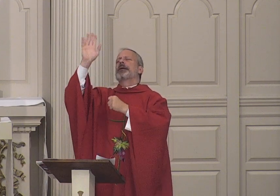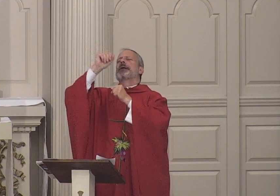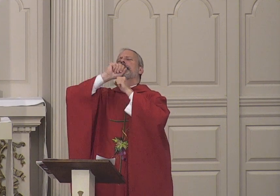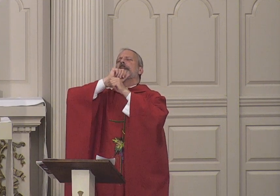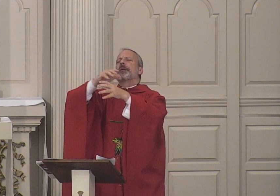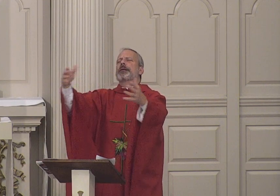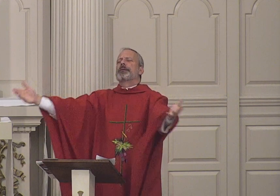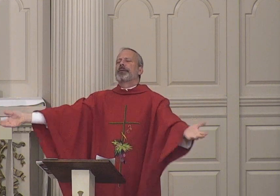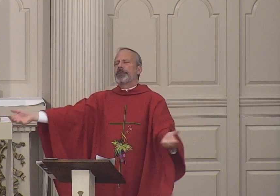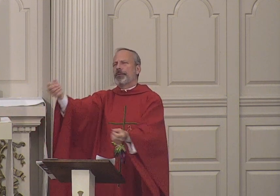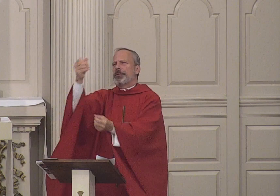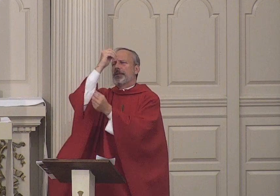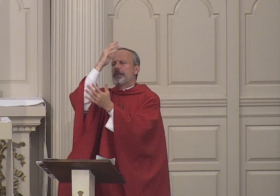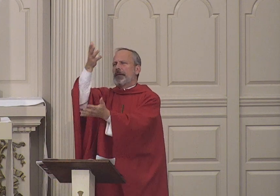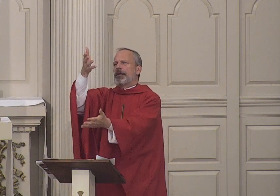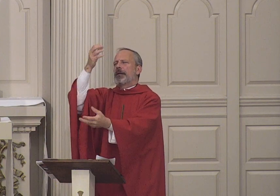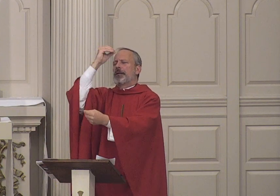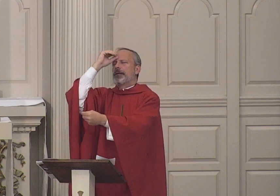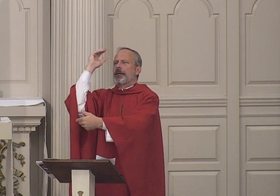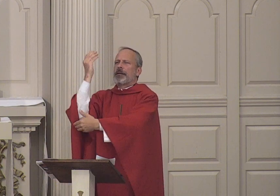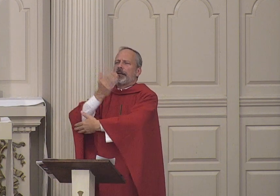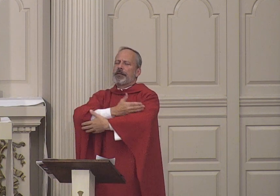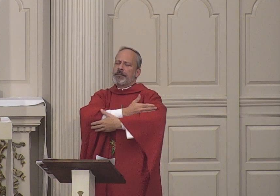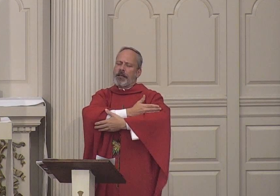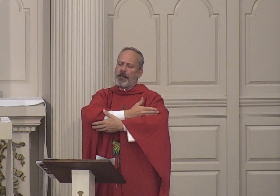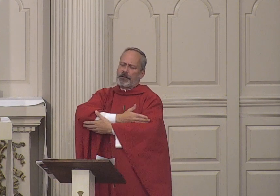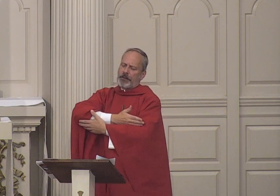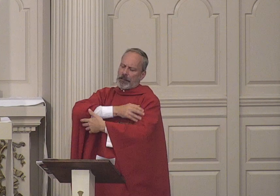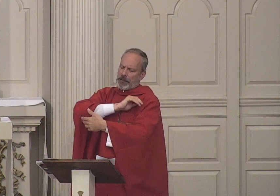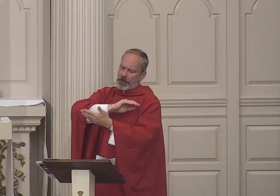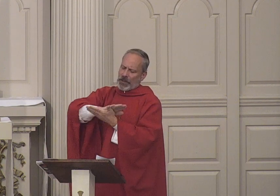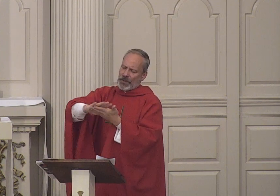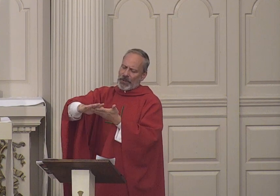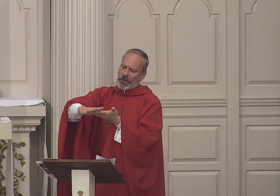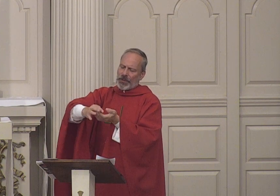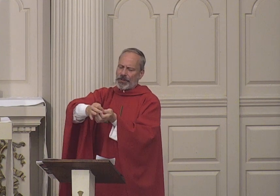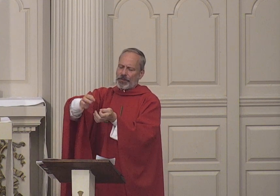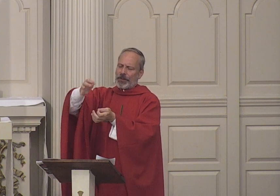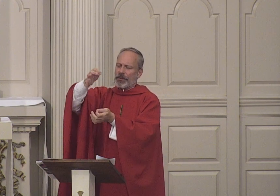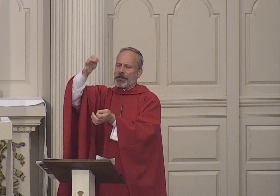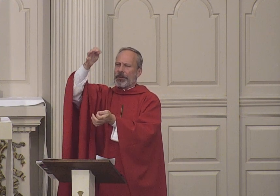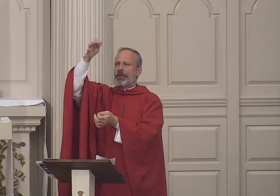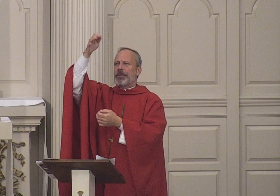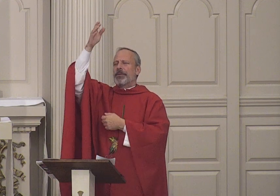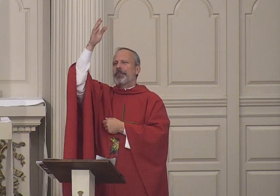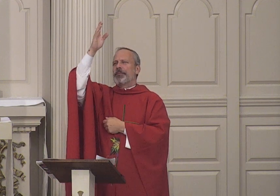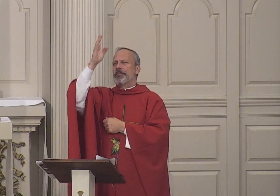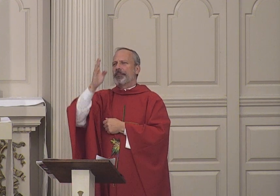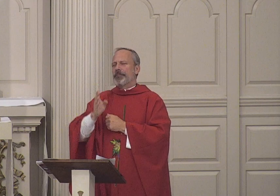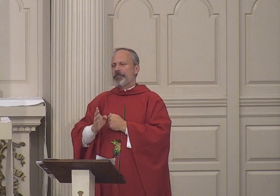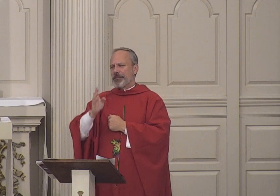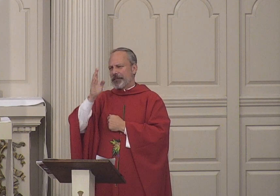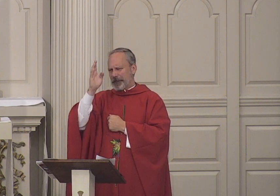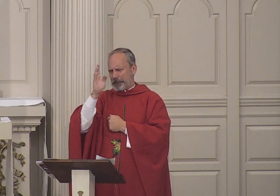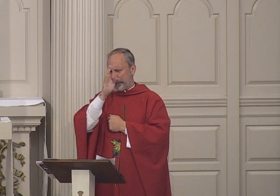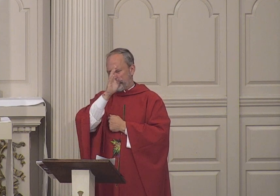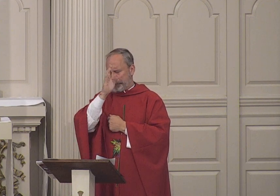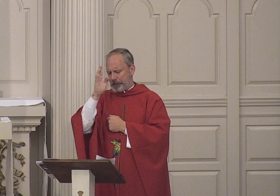May Almighty God bless you, the Father and the Son and the Holy Spirit.